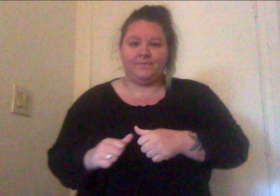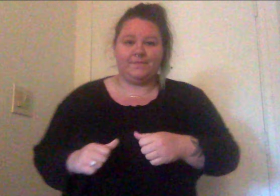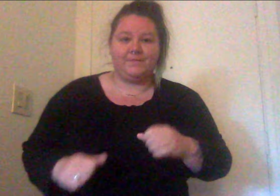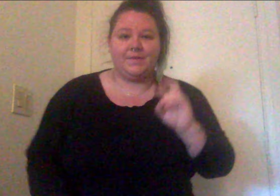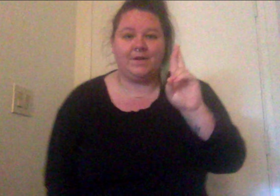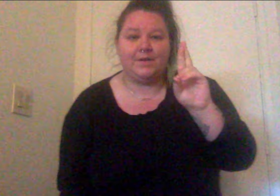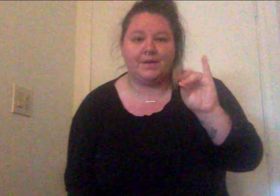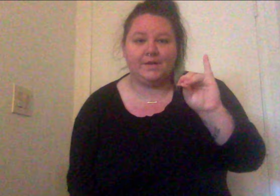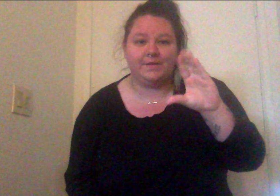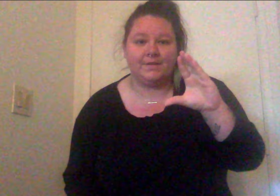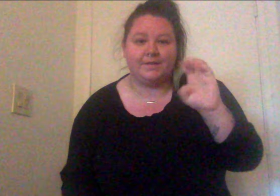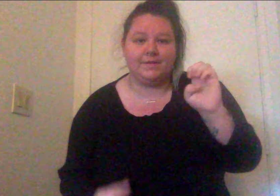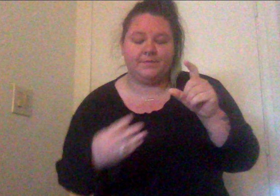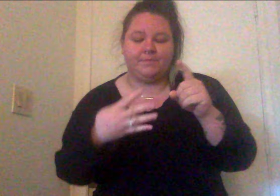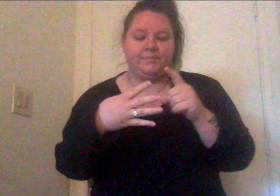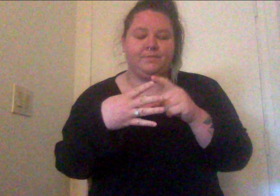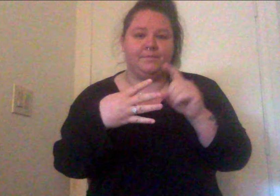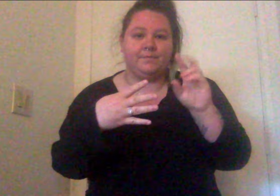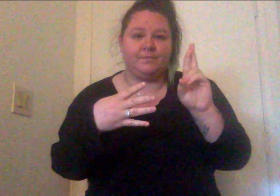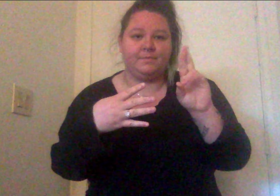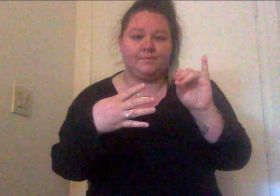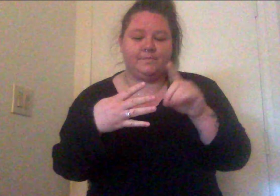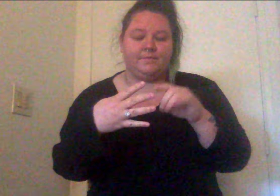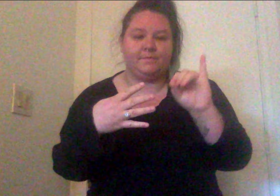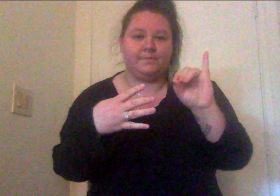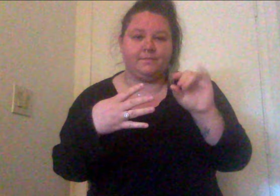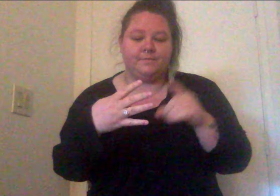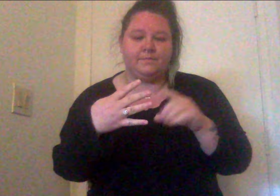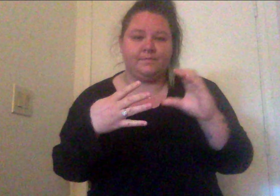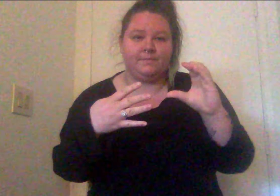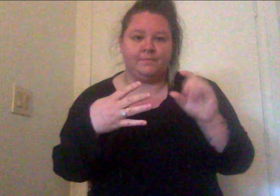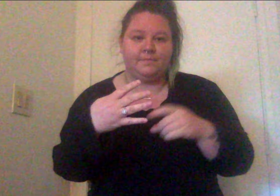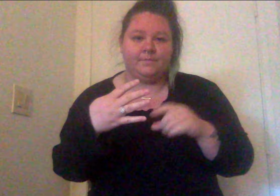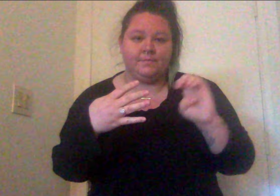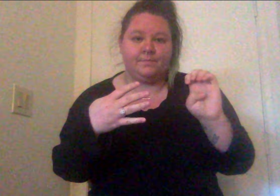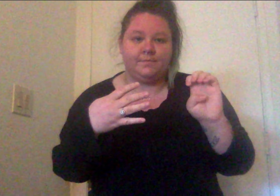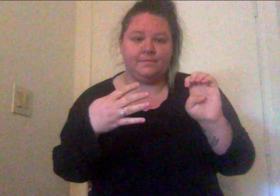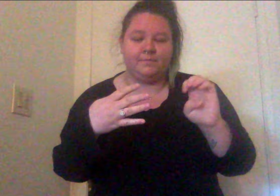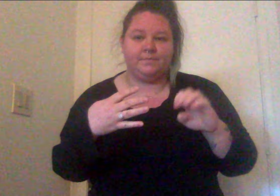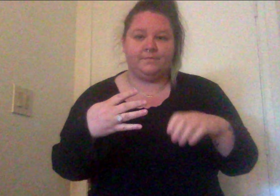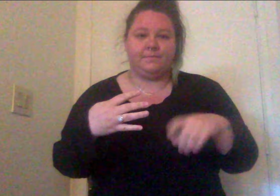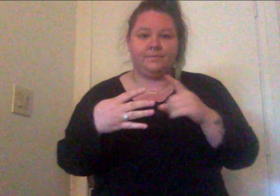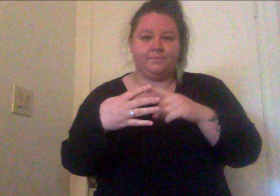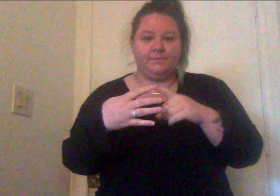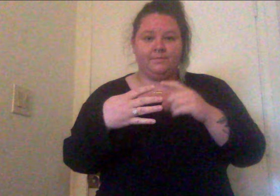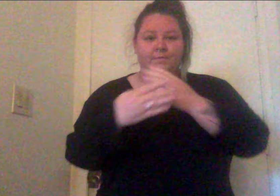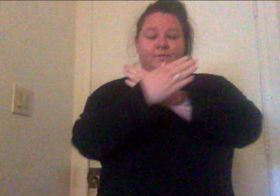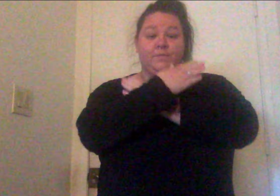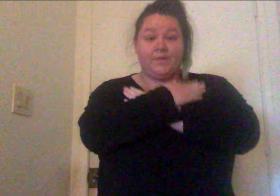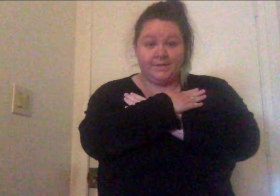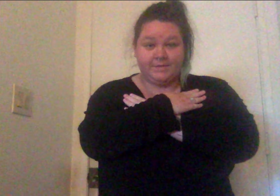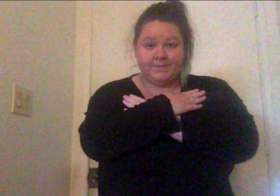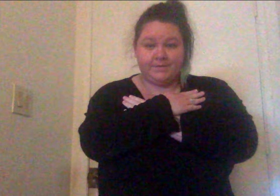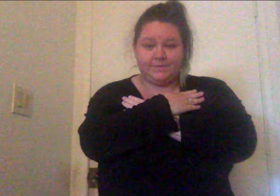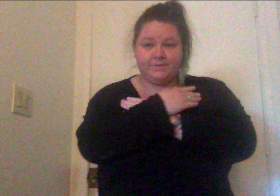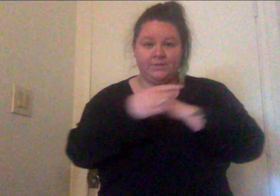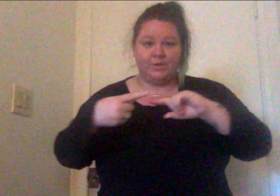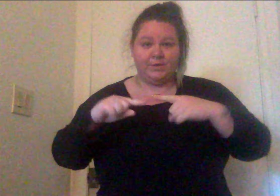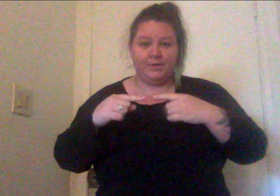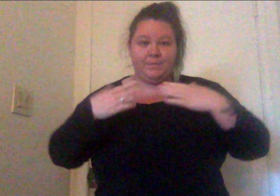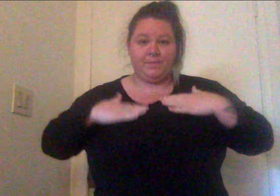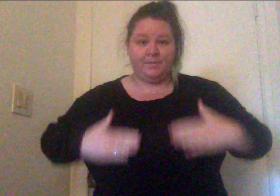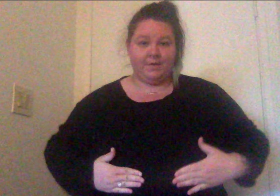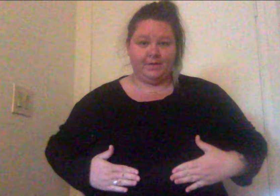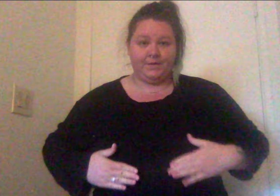as RICE, because each of these letters stand for the 4 things you're going to do. You're going to rest that injured body part